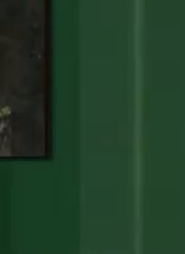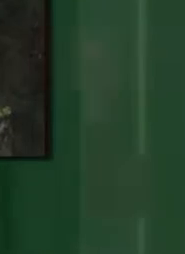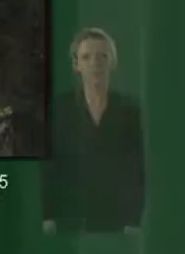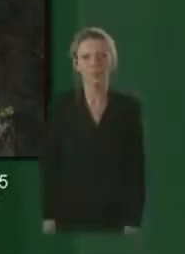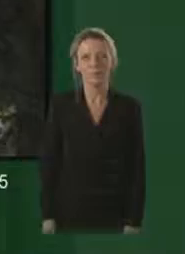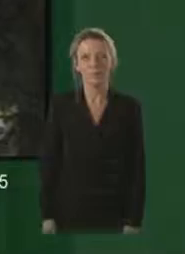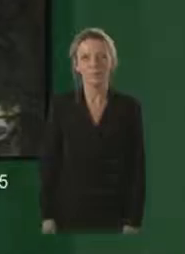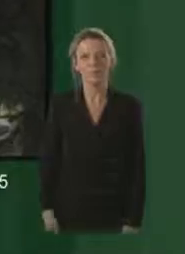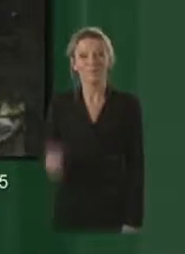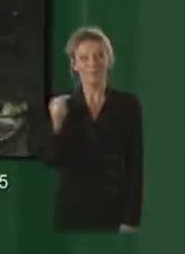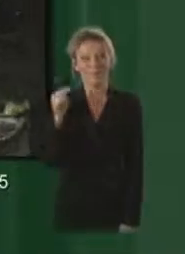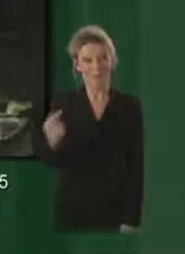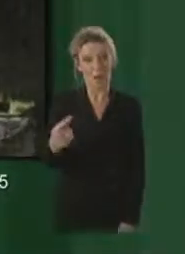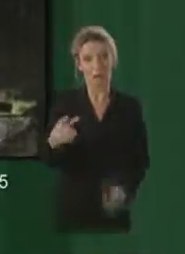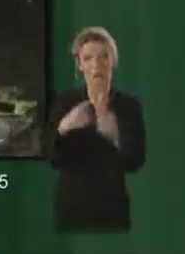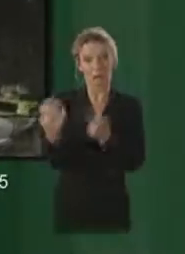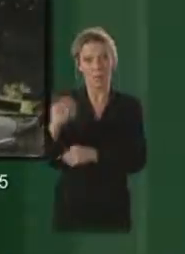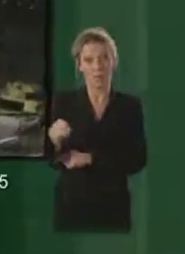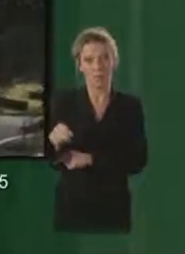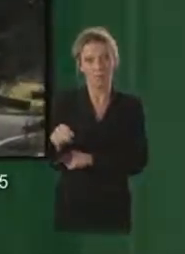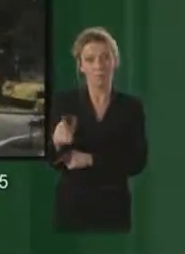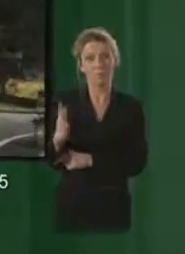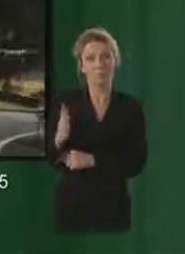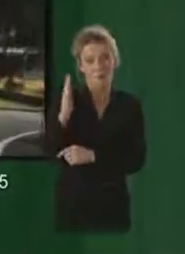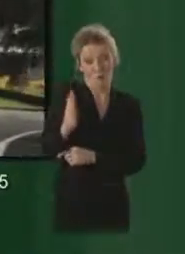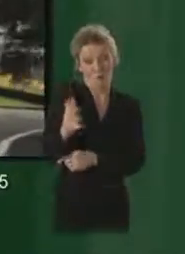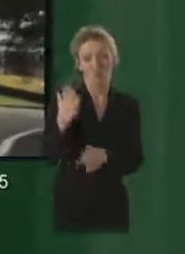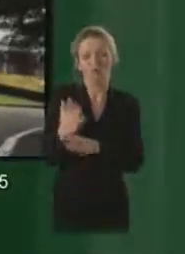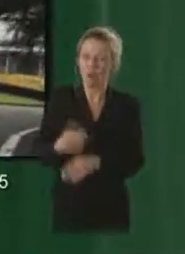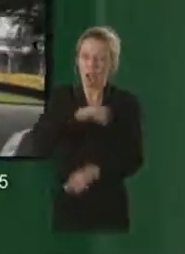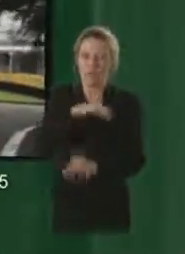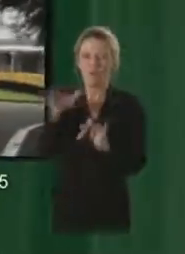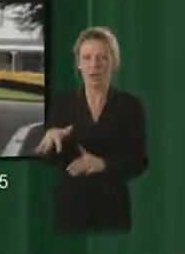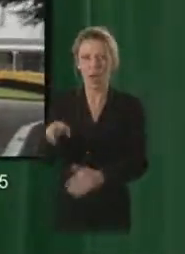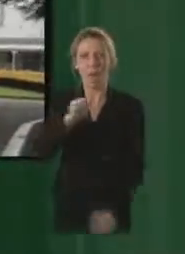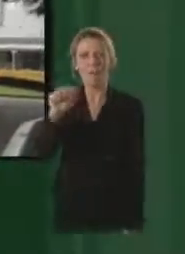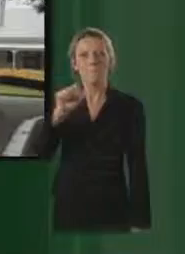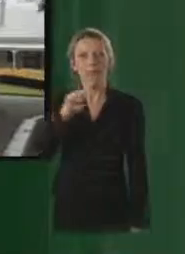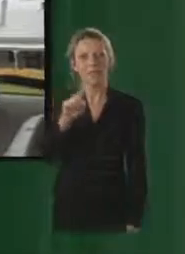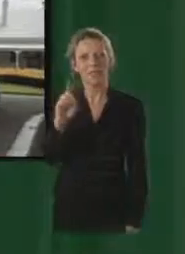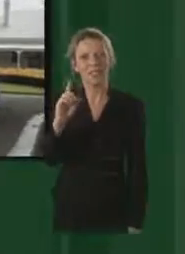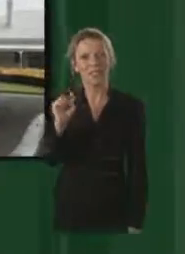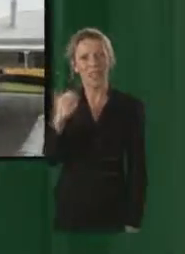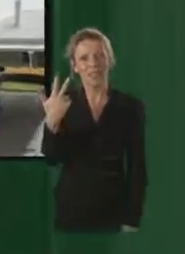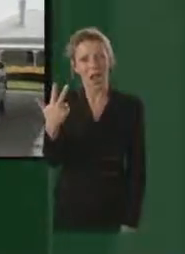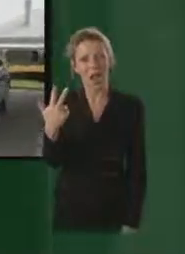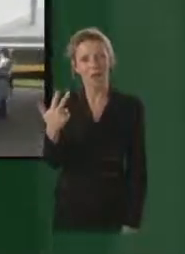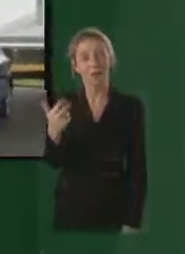It hails from Japan and has been extremely successful for 5 years already. The Mazda 3. It's sold over 1